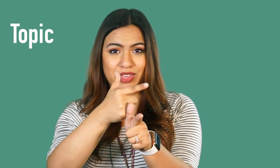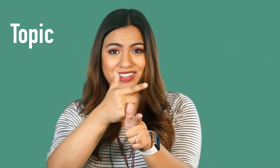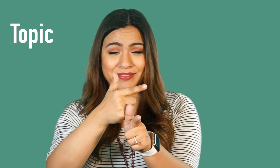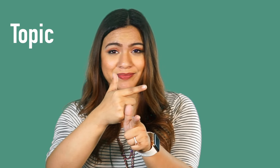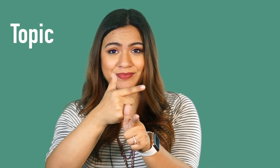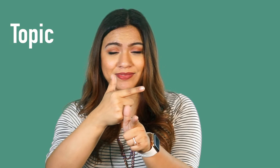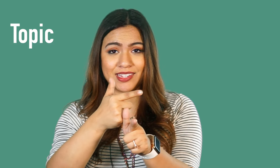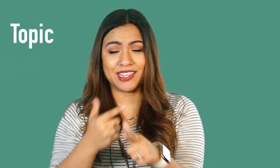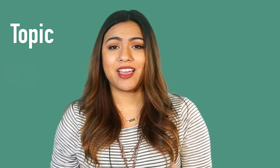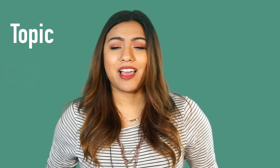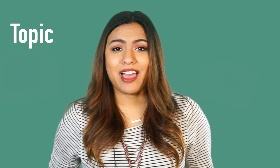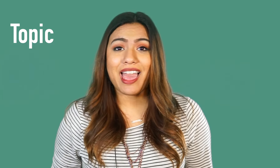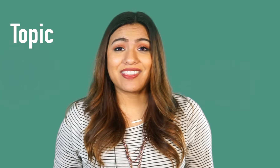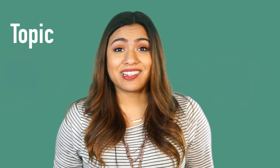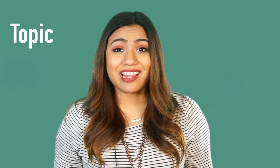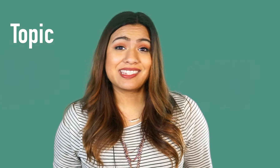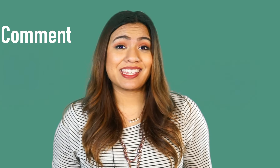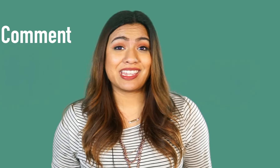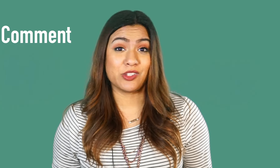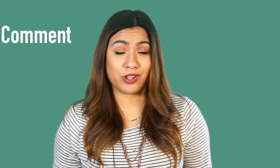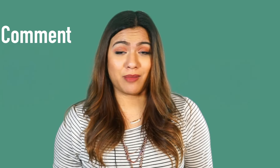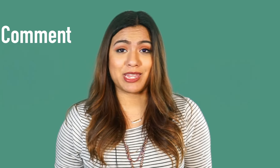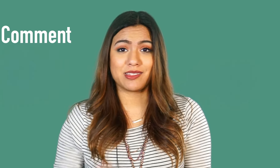brother. And then got sick is your comment.